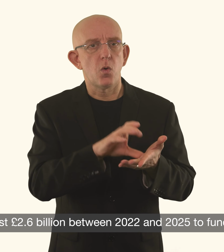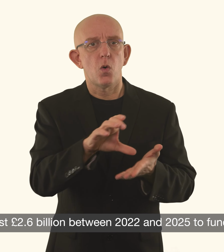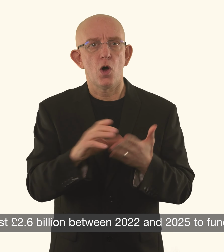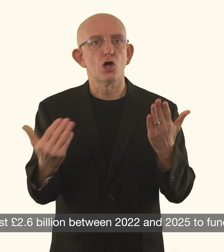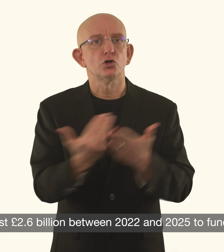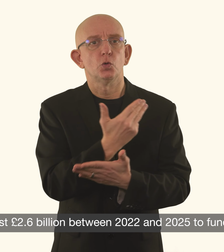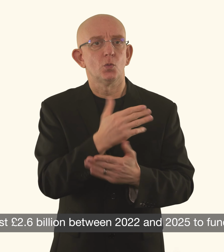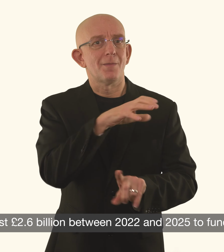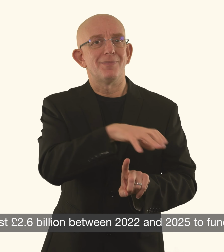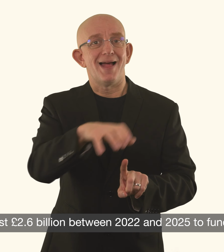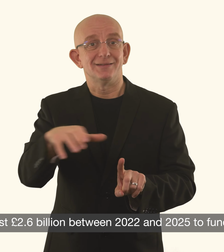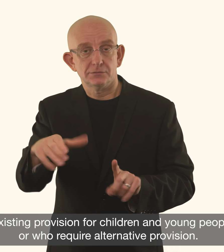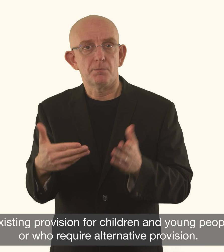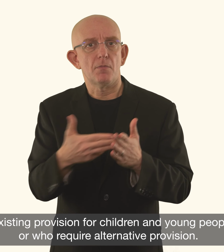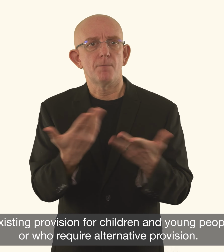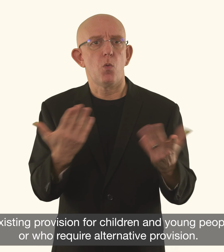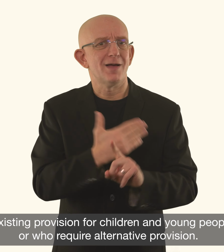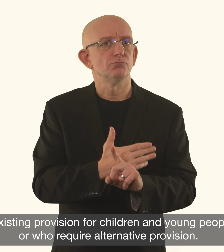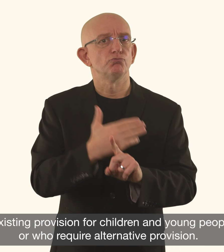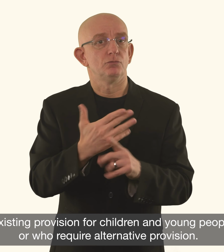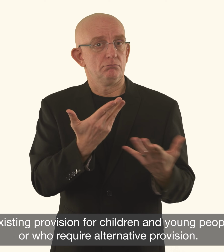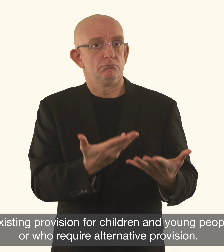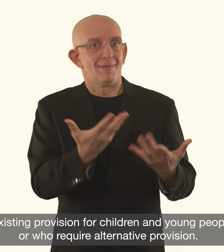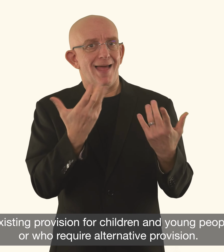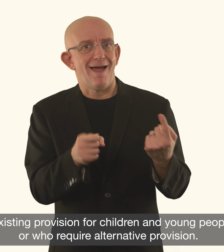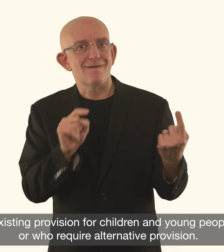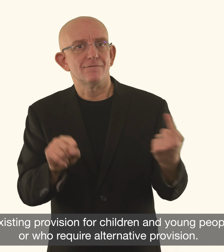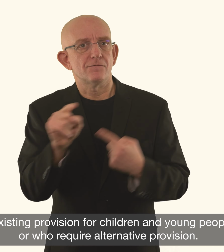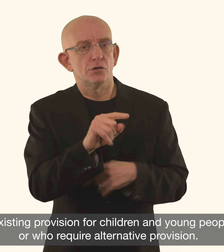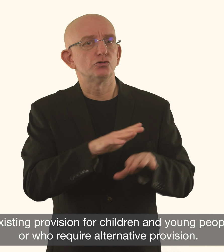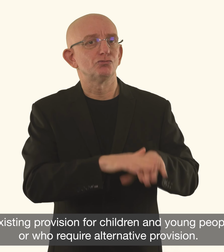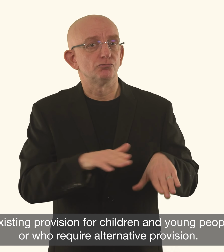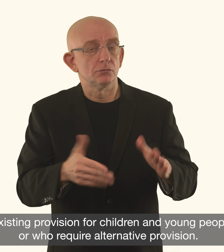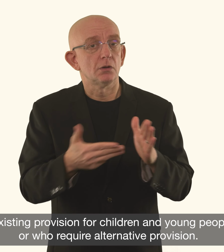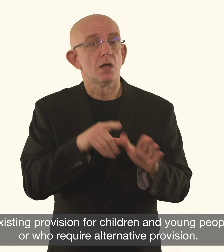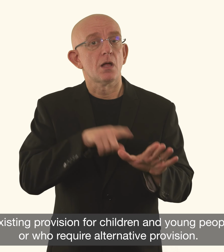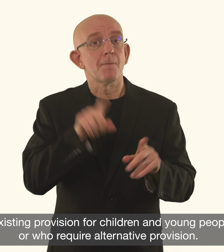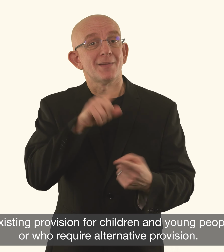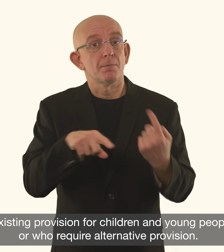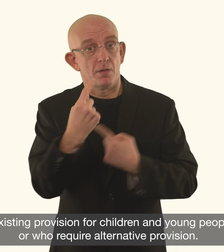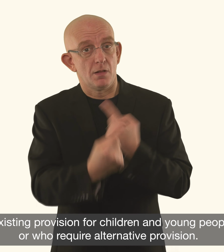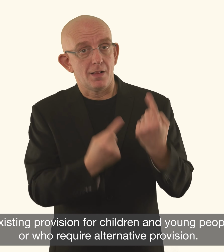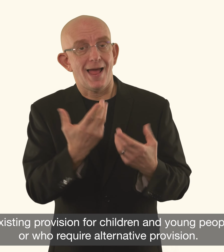fund new places and improve existing provision for children and young people with SEND or who require alternative provision.